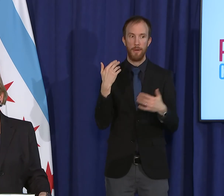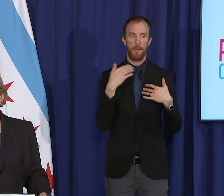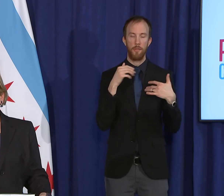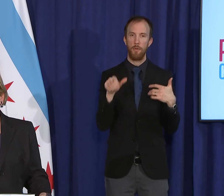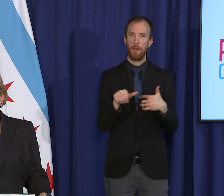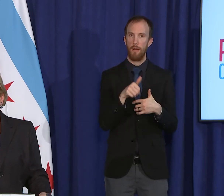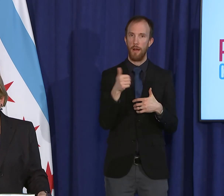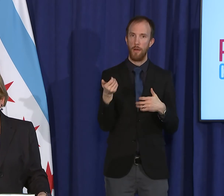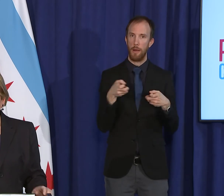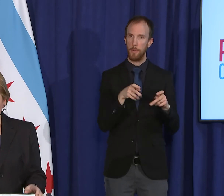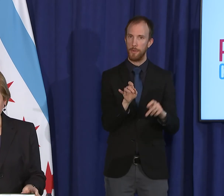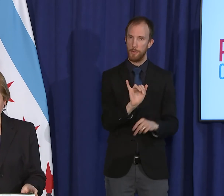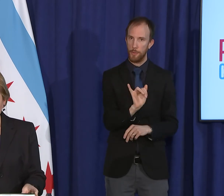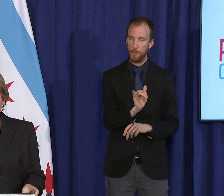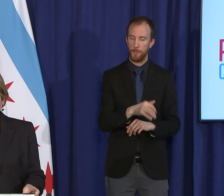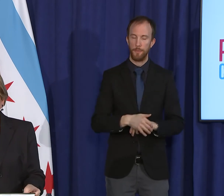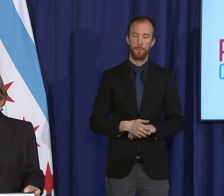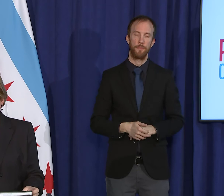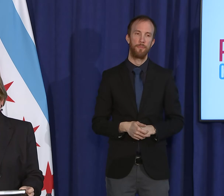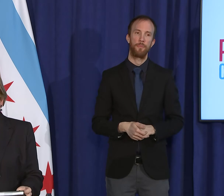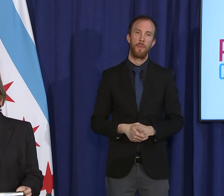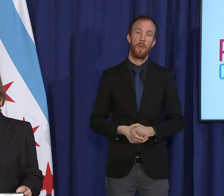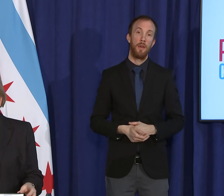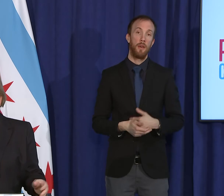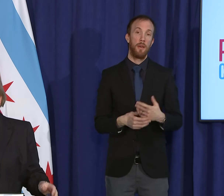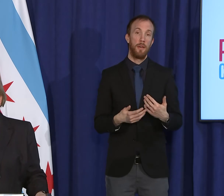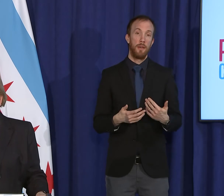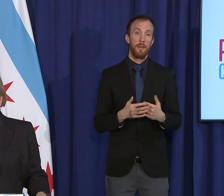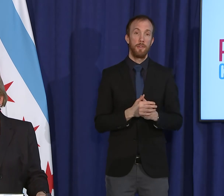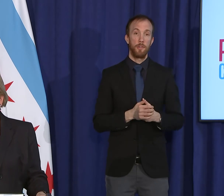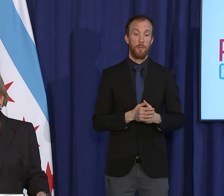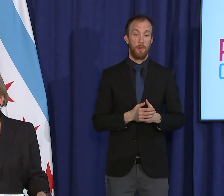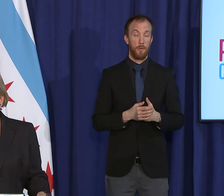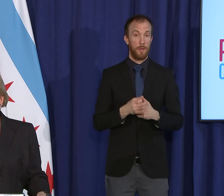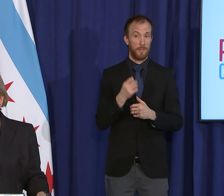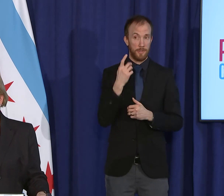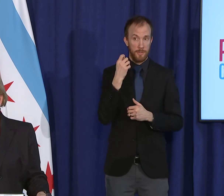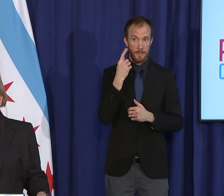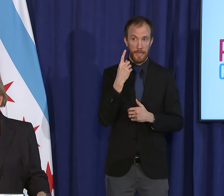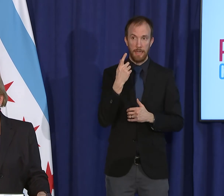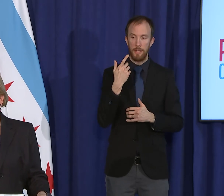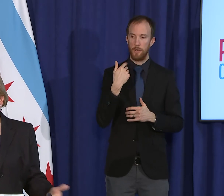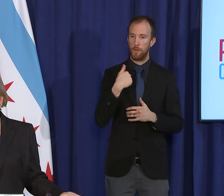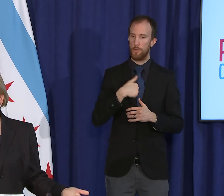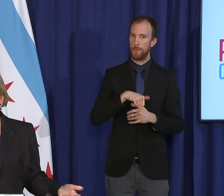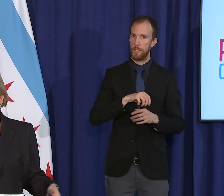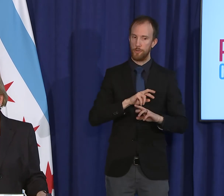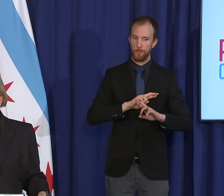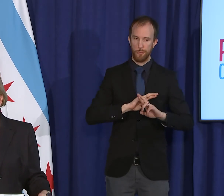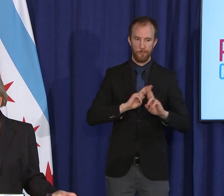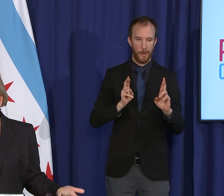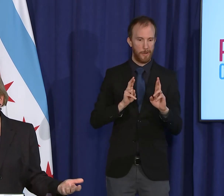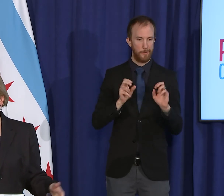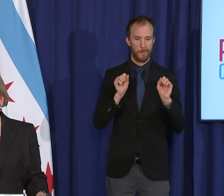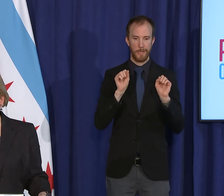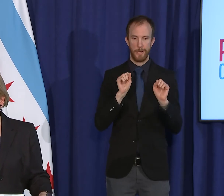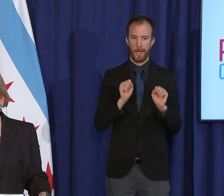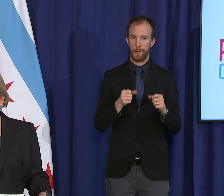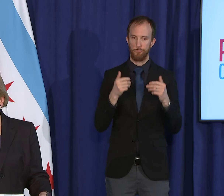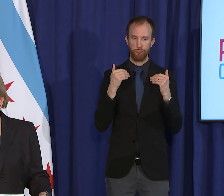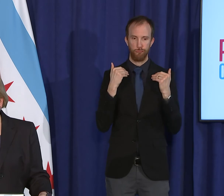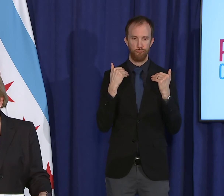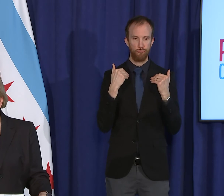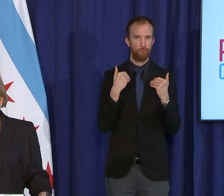seniors. So the idea is we're still really on track to be able to move ahead in Chicago. Our plan is to move